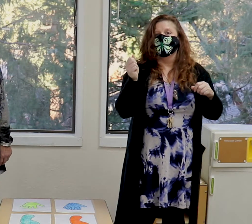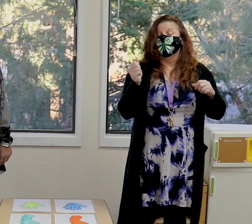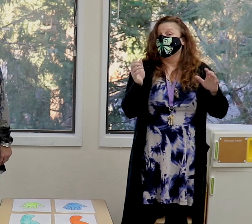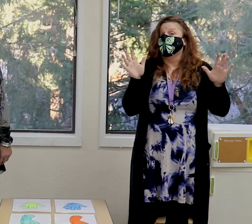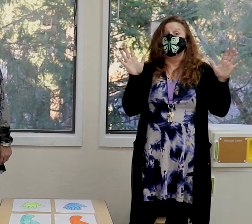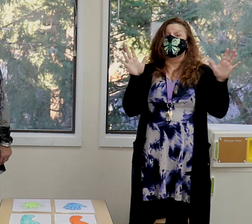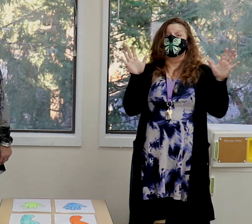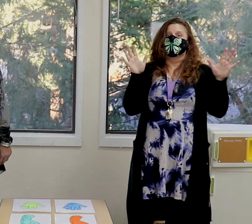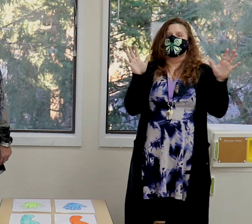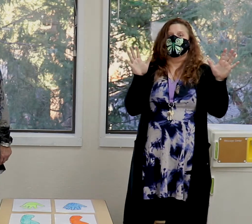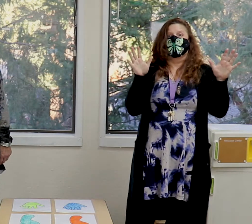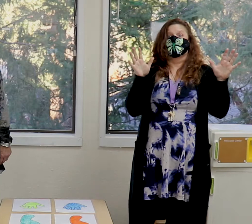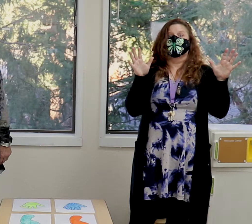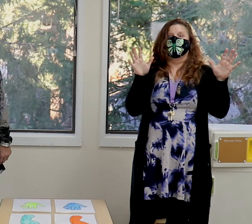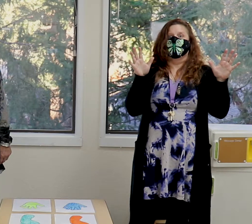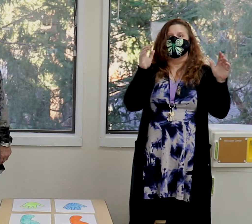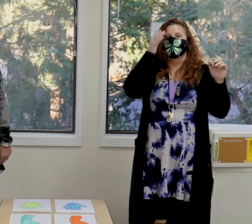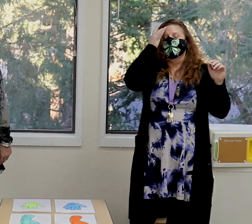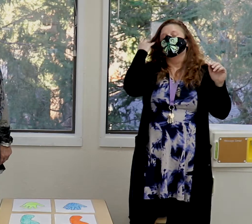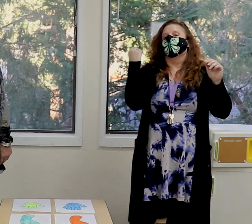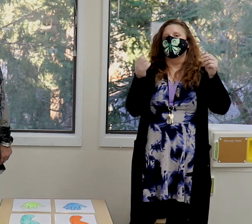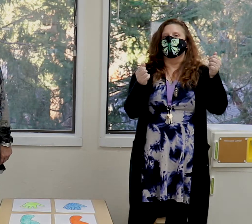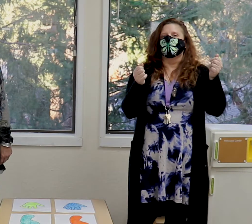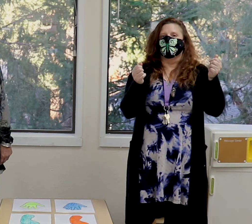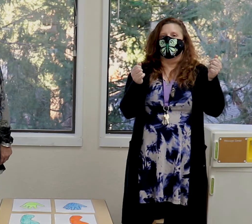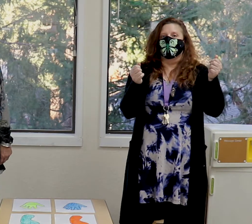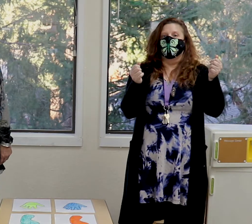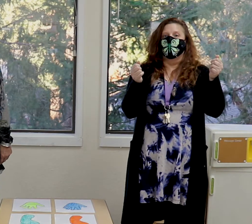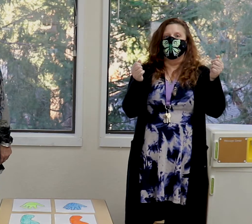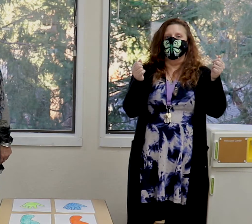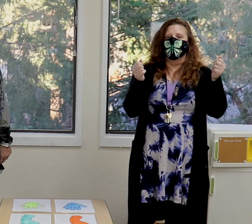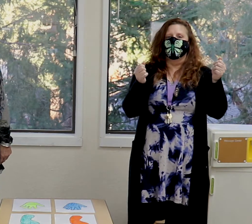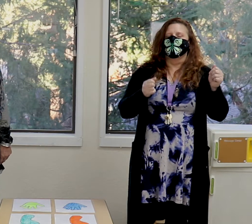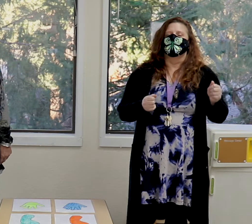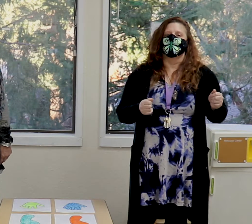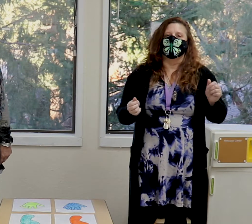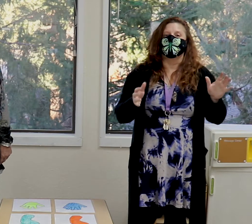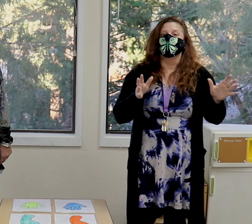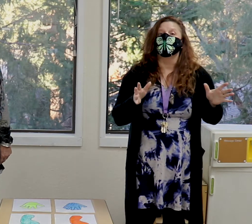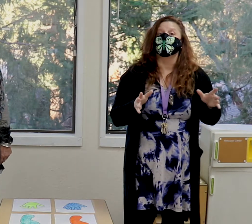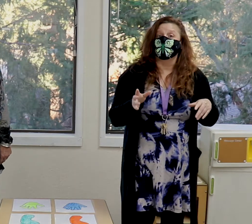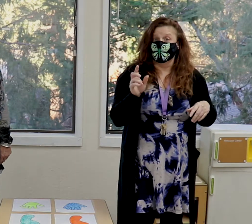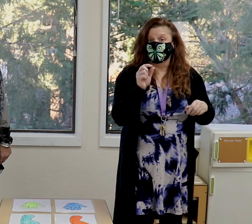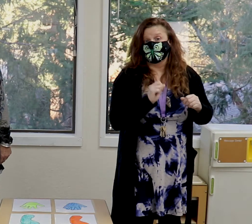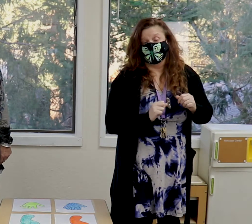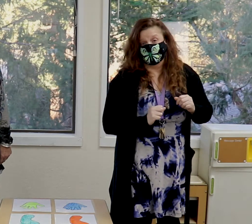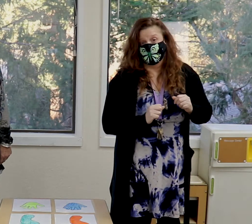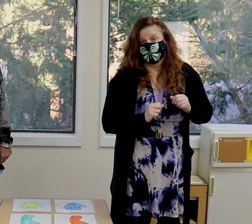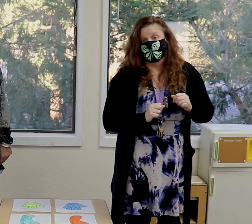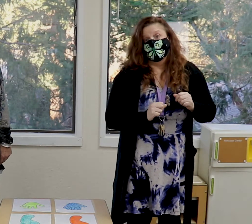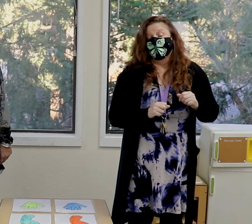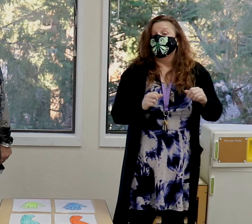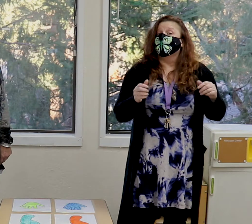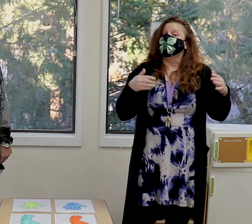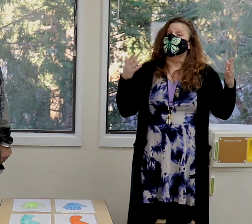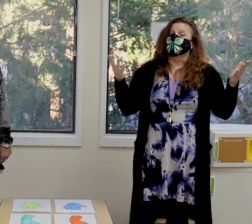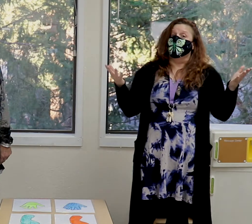They don't know what it is, so it's kind of a surprise. They read it, and they're like, "Ooh!" So they have to do the activity, what they see in that card. It gives them a